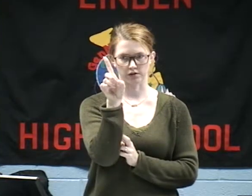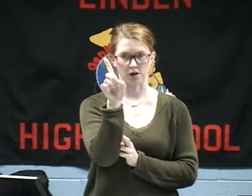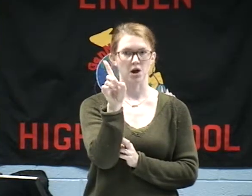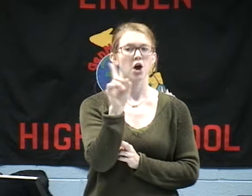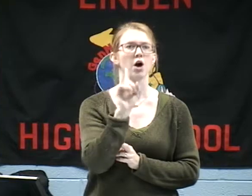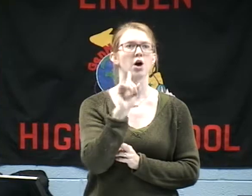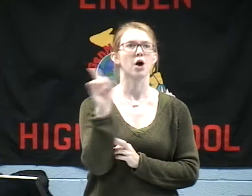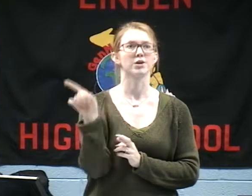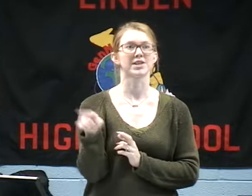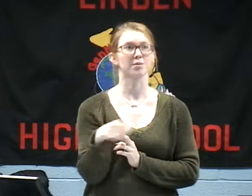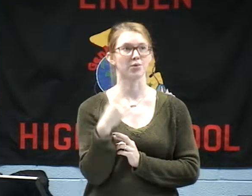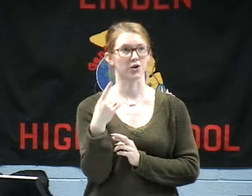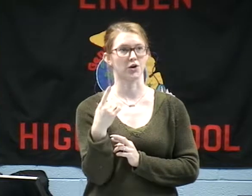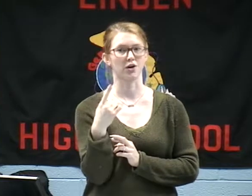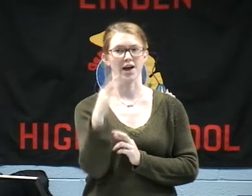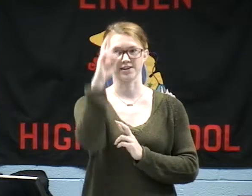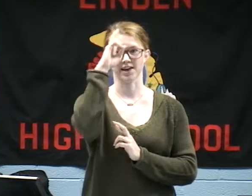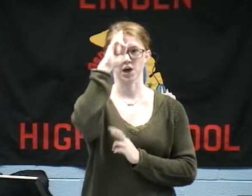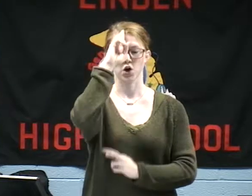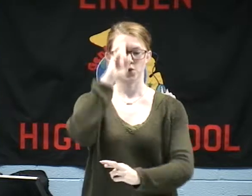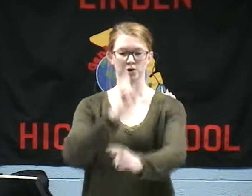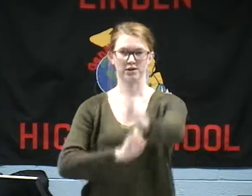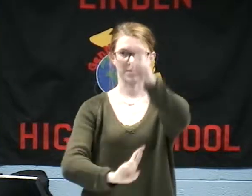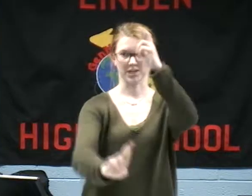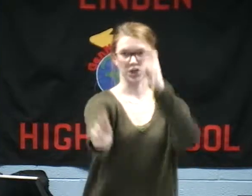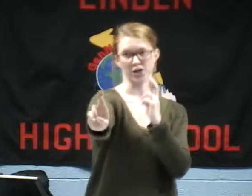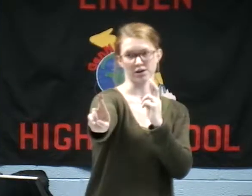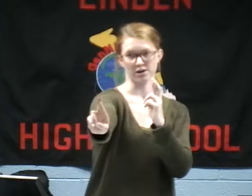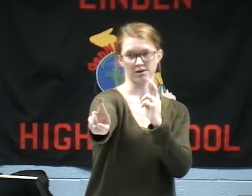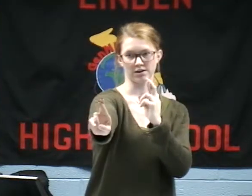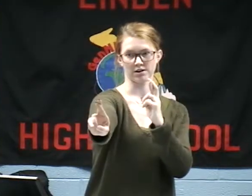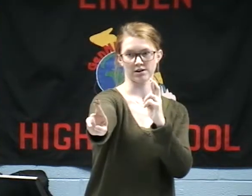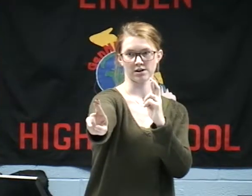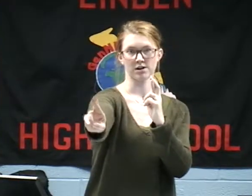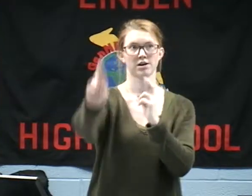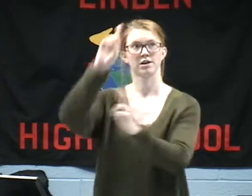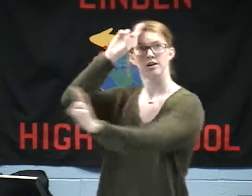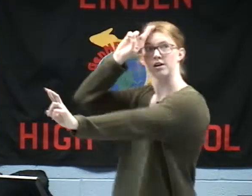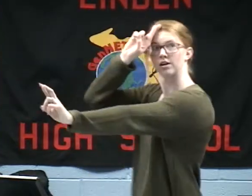verb a reciprocal and say we respect each other.